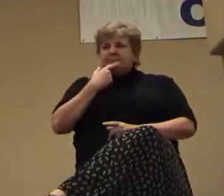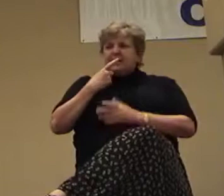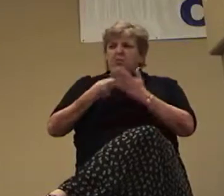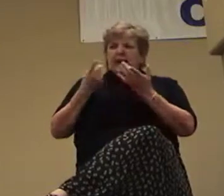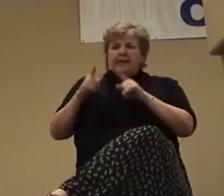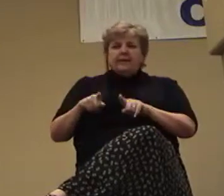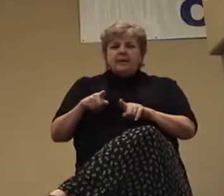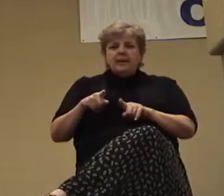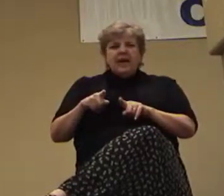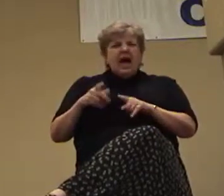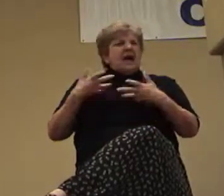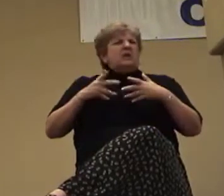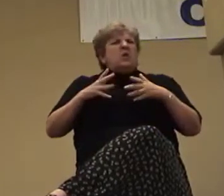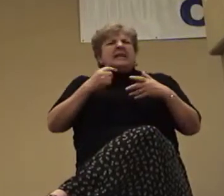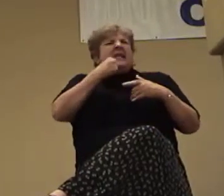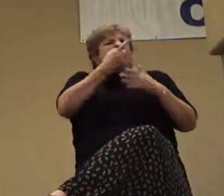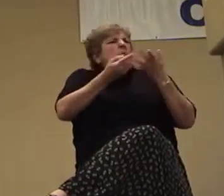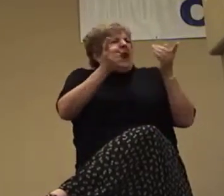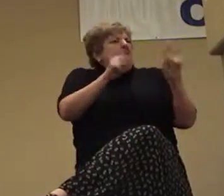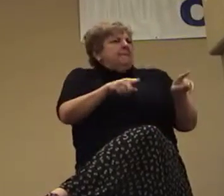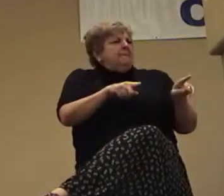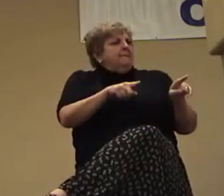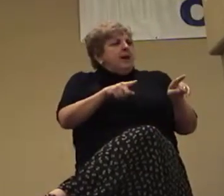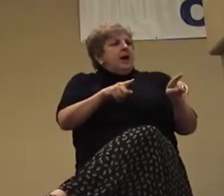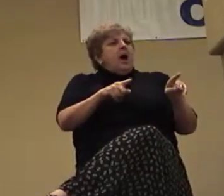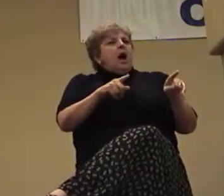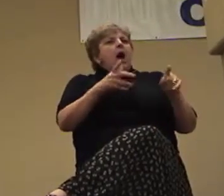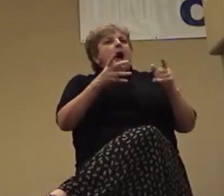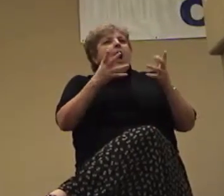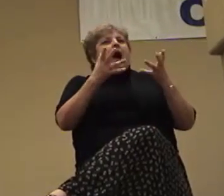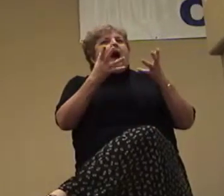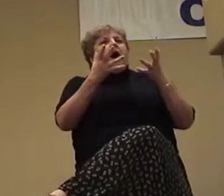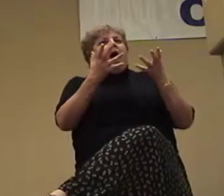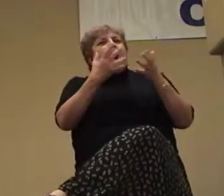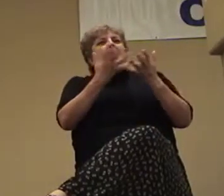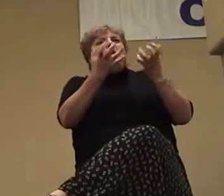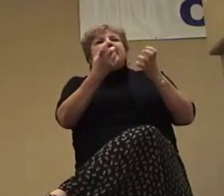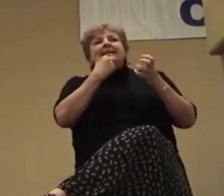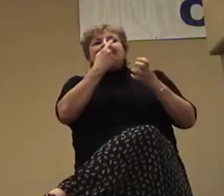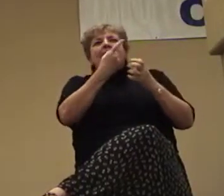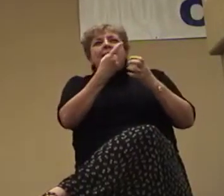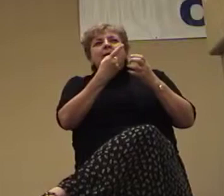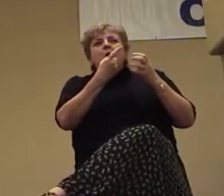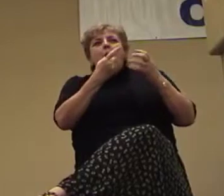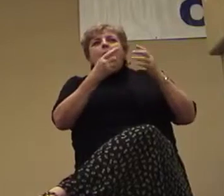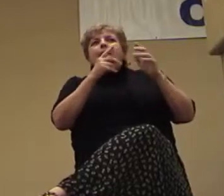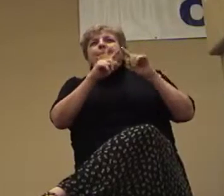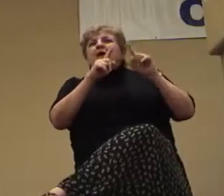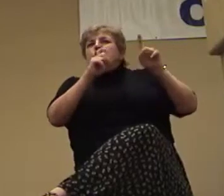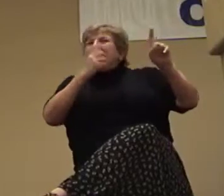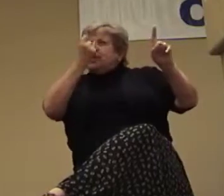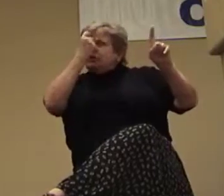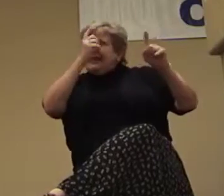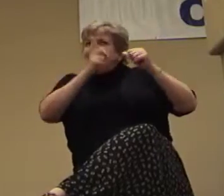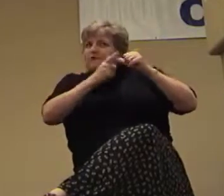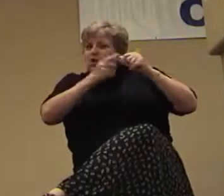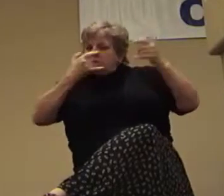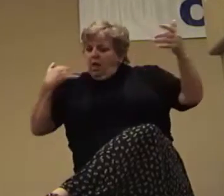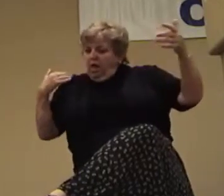tell him what happened. I want to give him the build-up so he understands why I did what I did. You know what I mean? He would say,